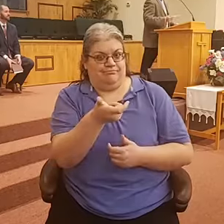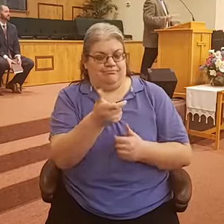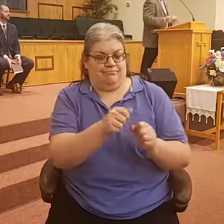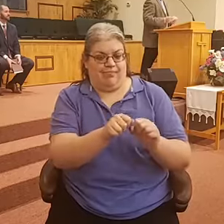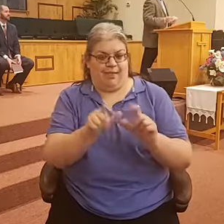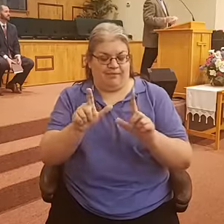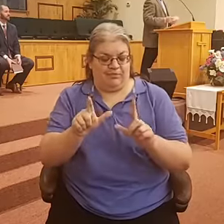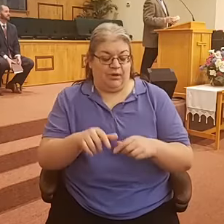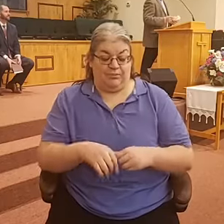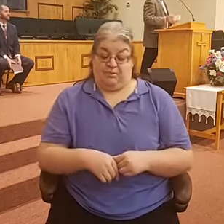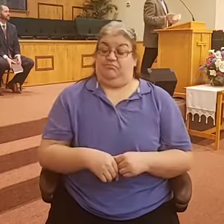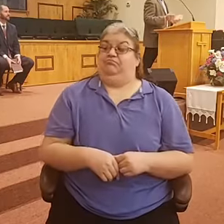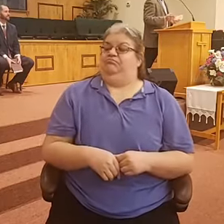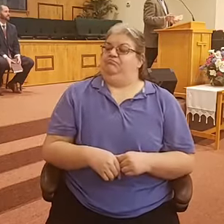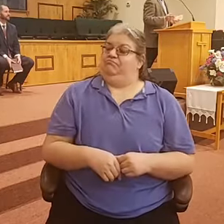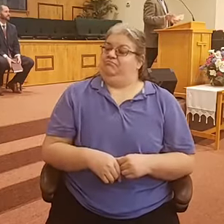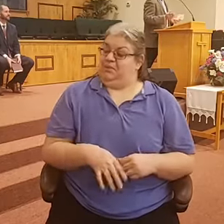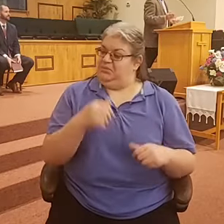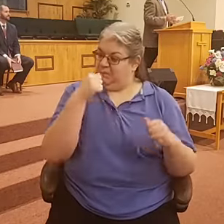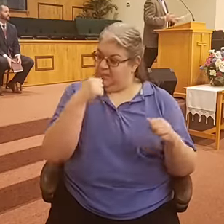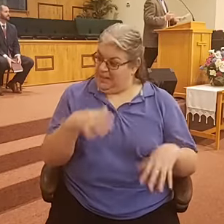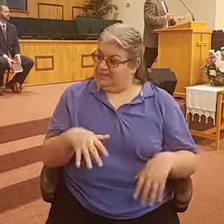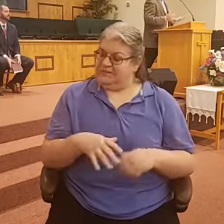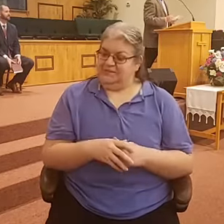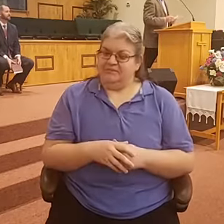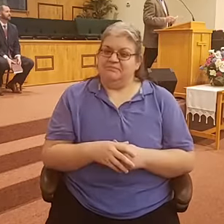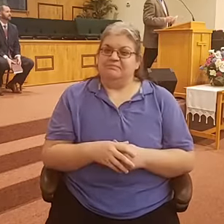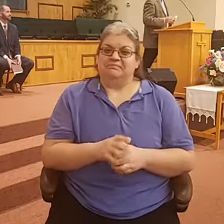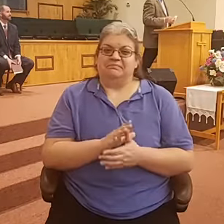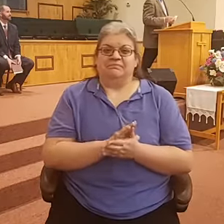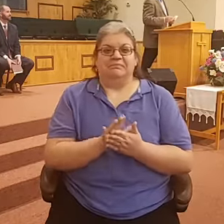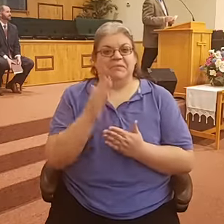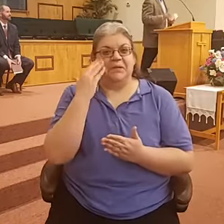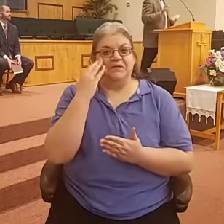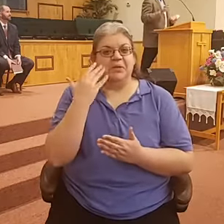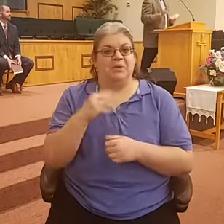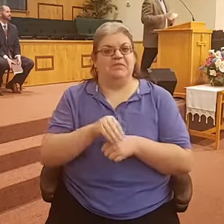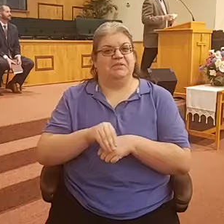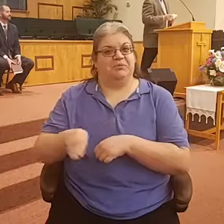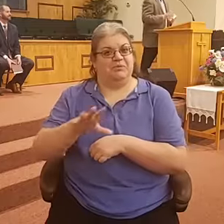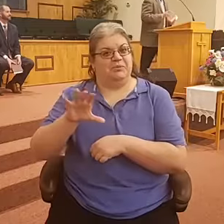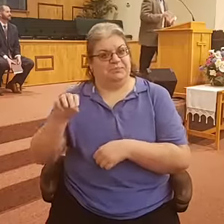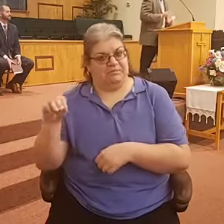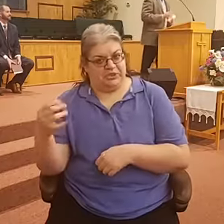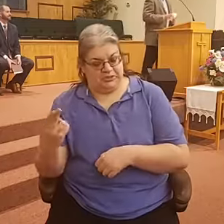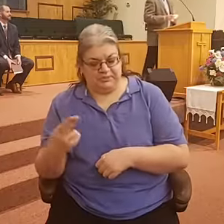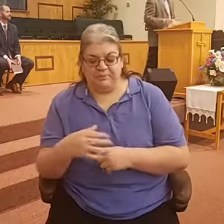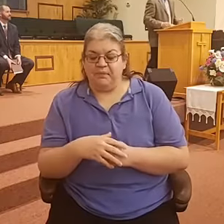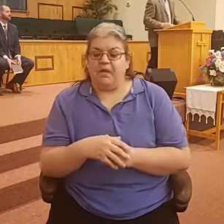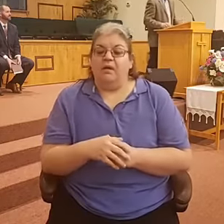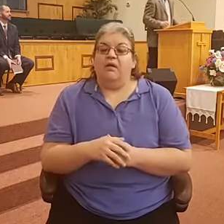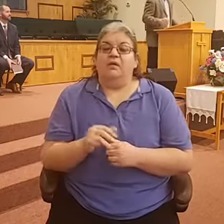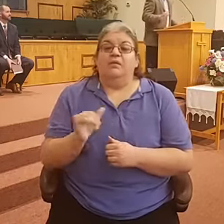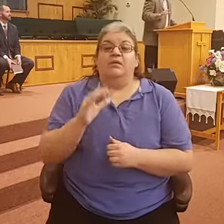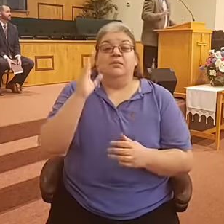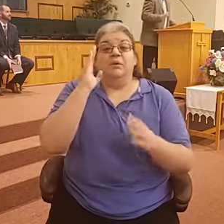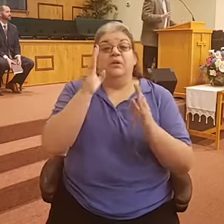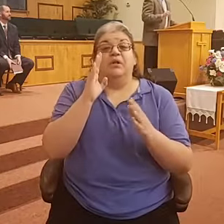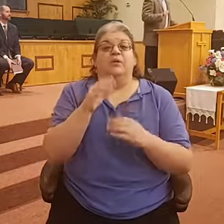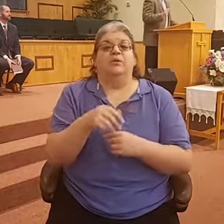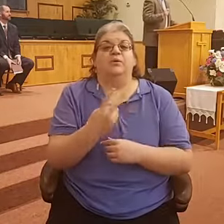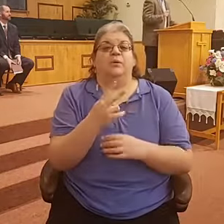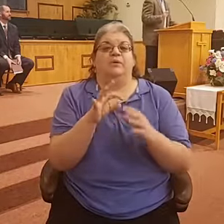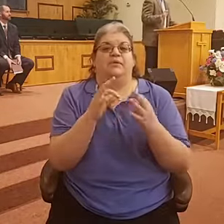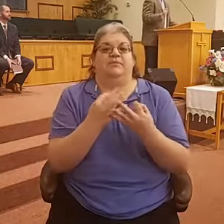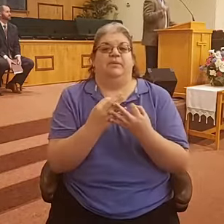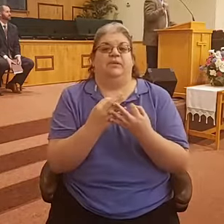was a blessing. I'm glad to know that we've got some influence in Michigan. Also, I want to say hello to a couple of families